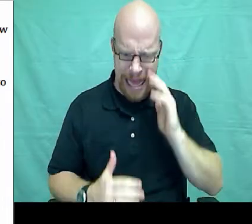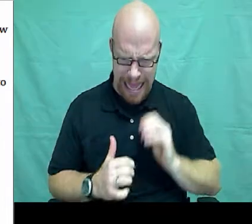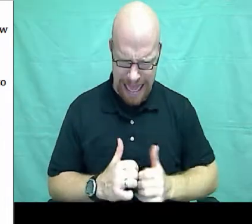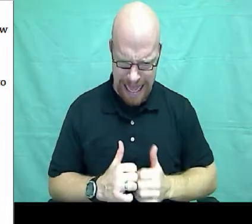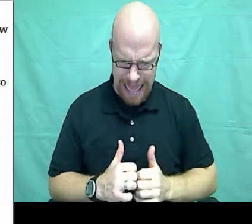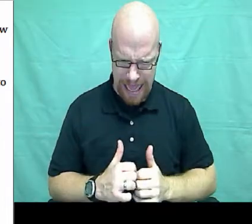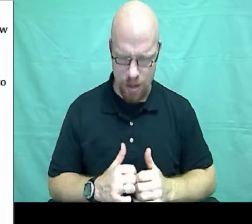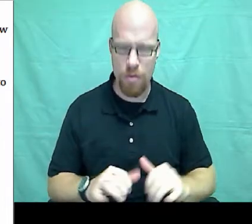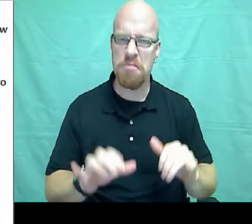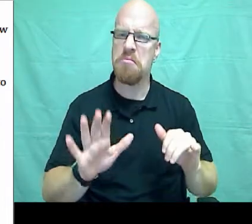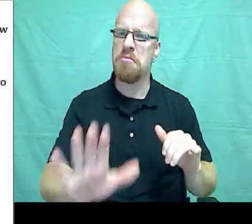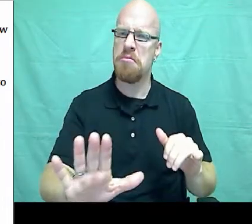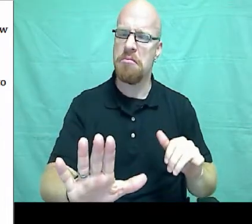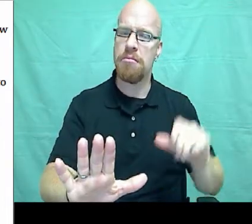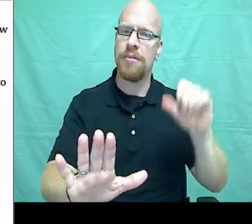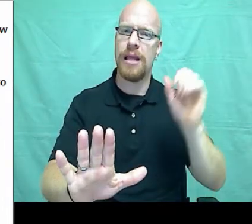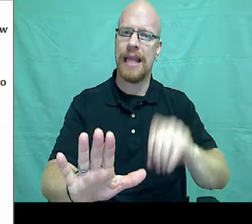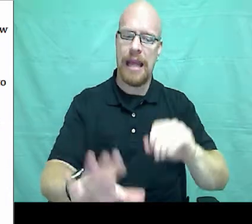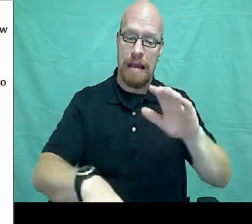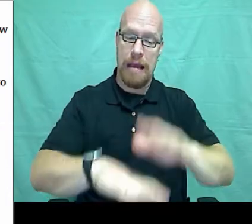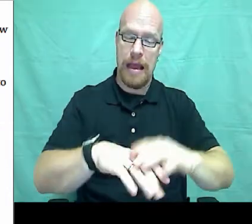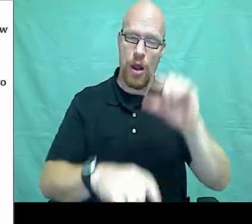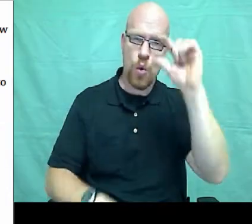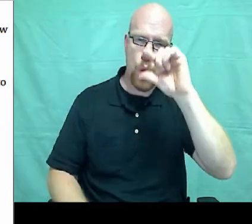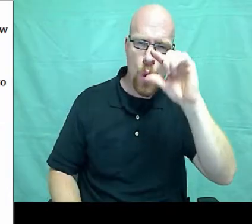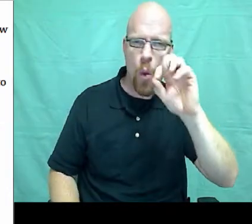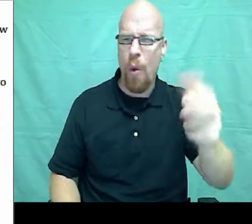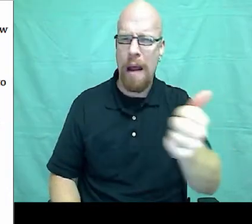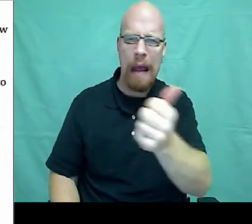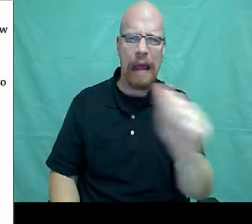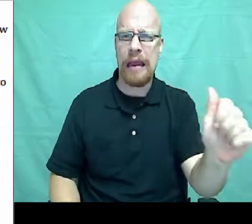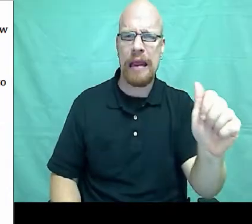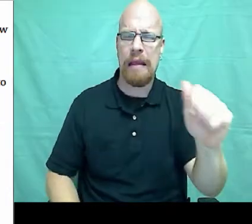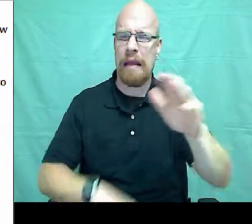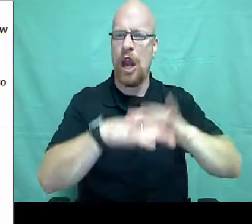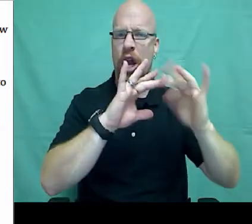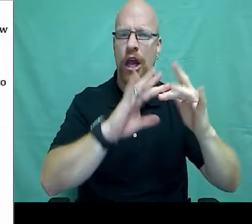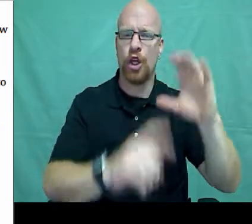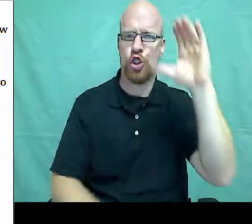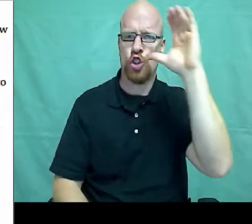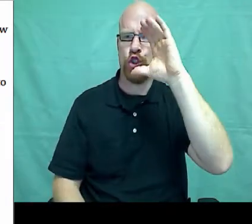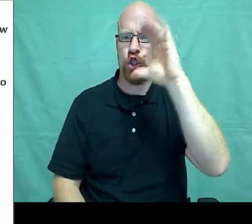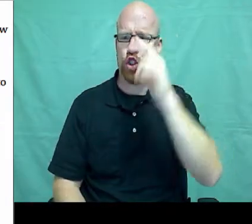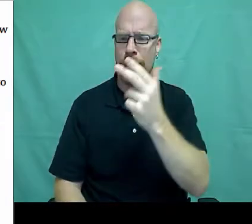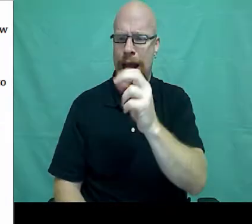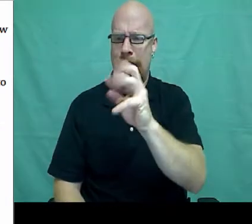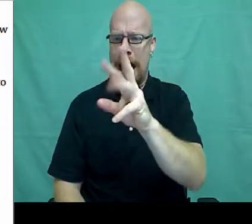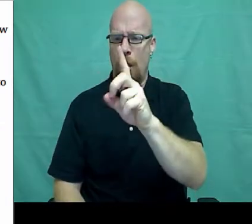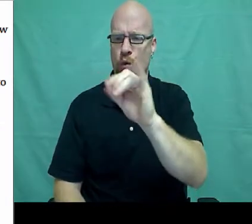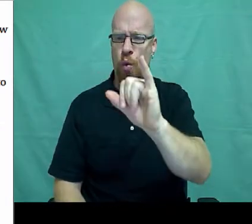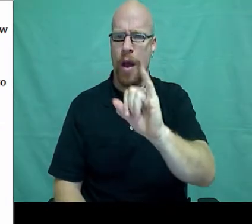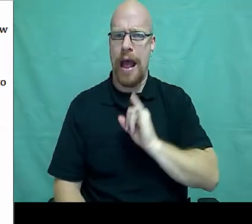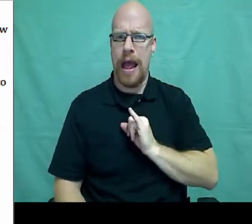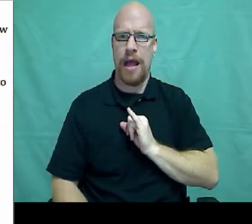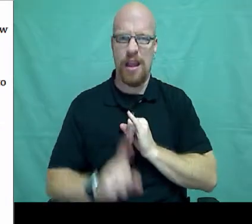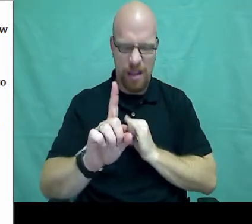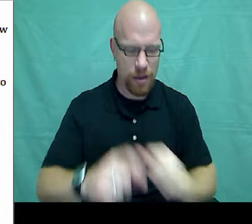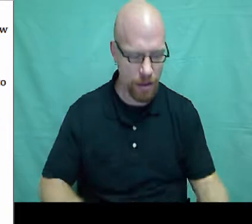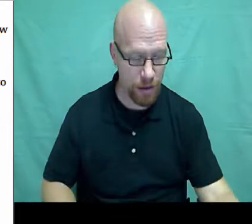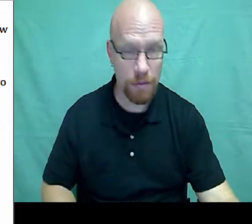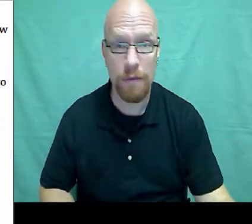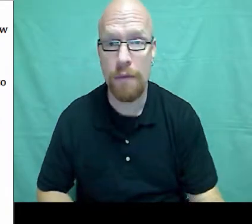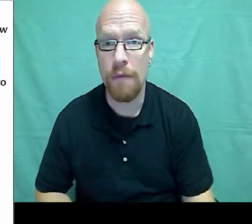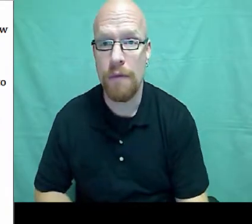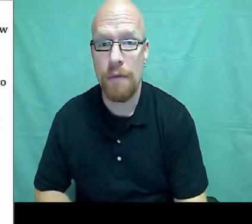or Prezi, if you don't know how to do it, you can do a Google search or any internet engine search. How do